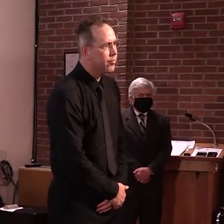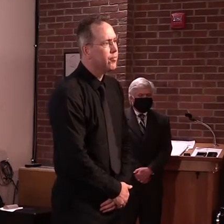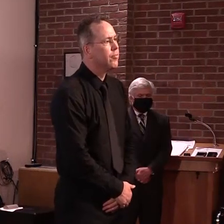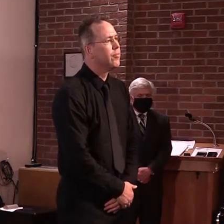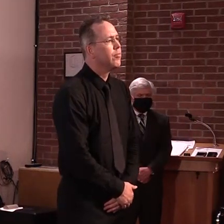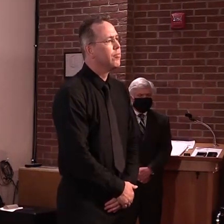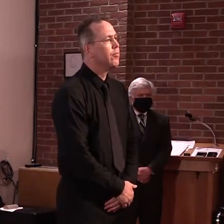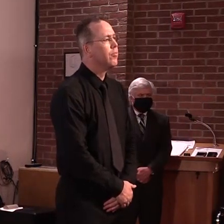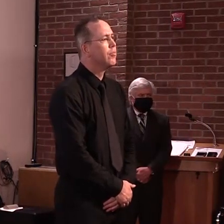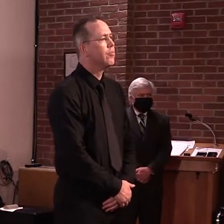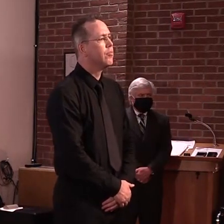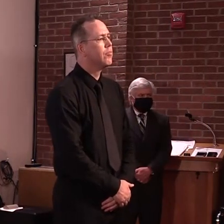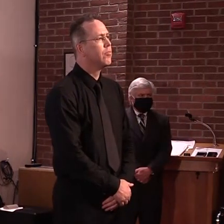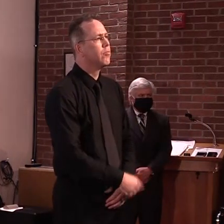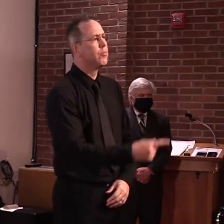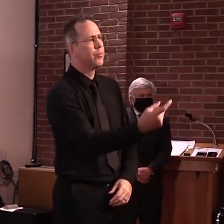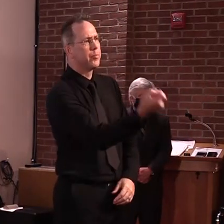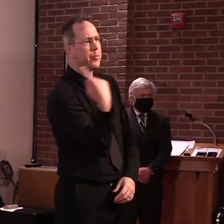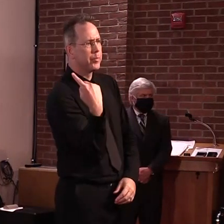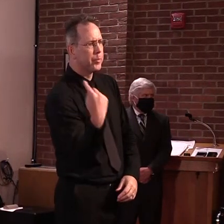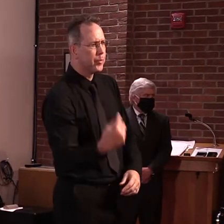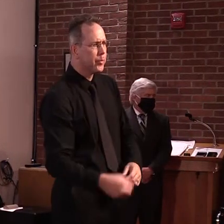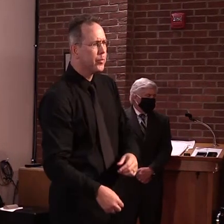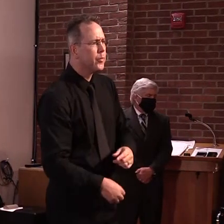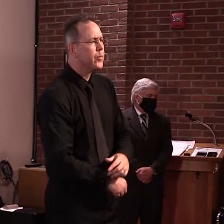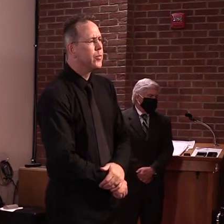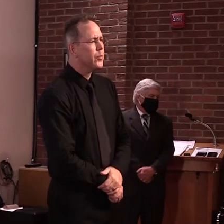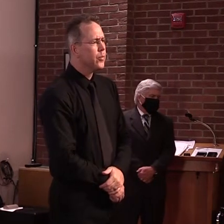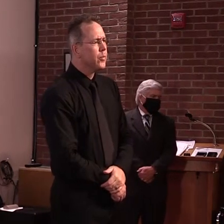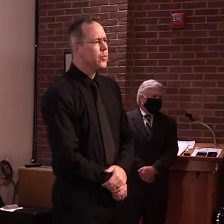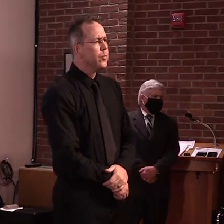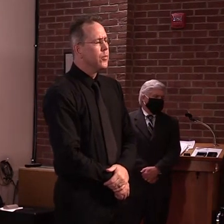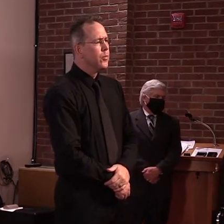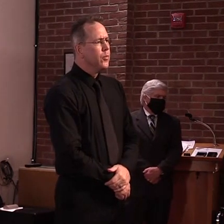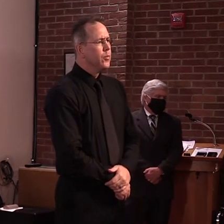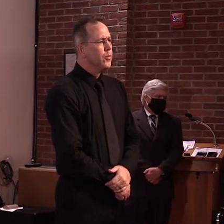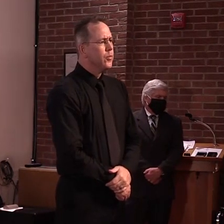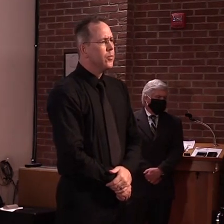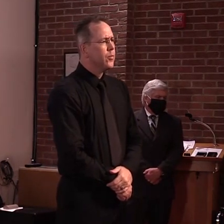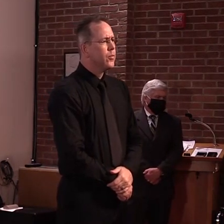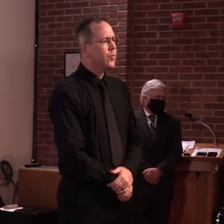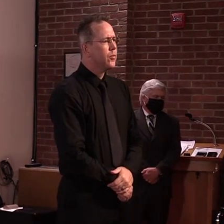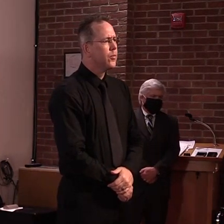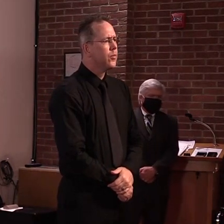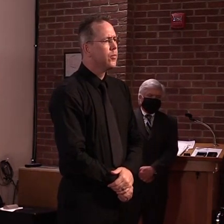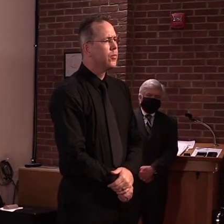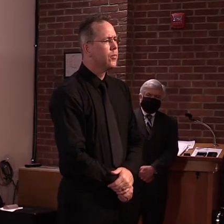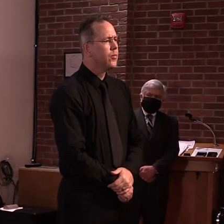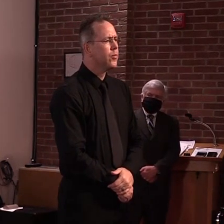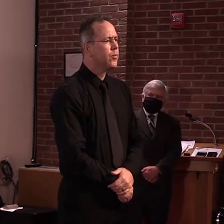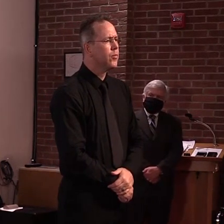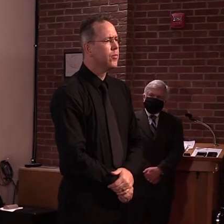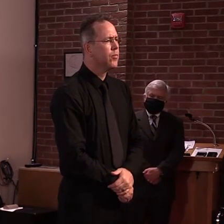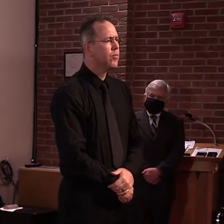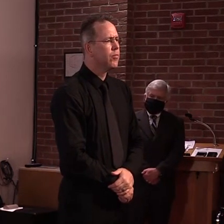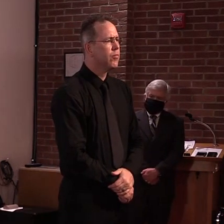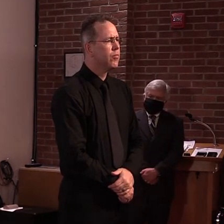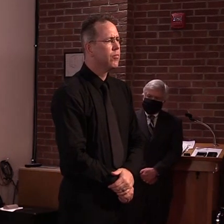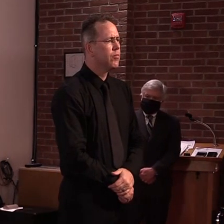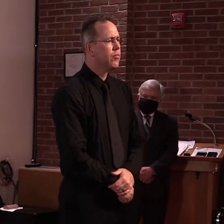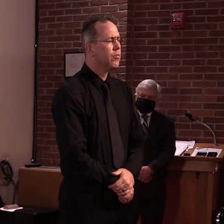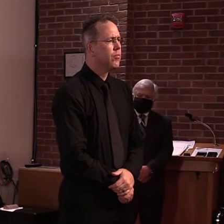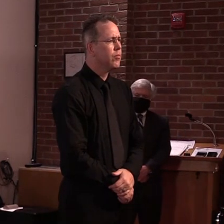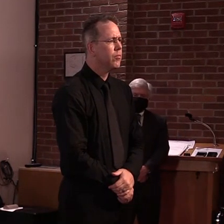Governor, regarding the economic stimulus package, I'm wondering what conversations you had with the Speaker and the Pro